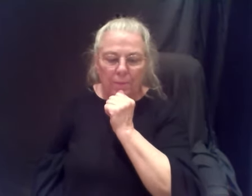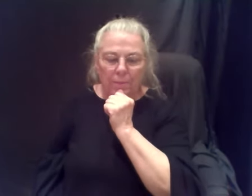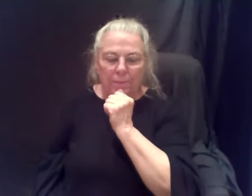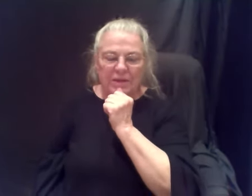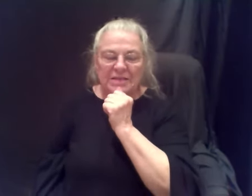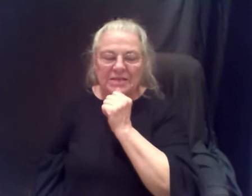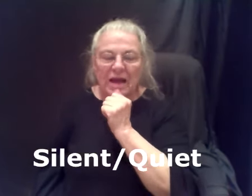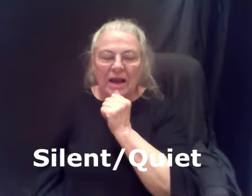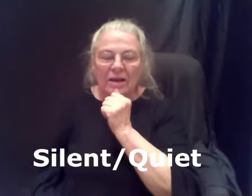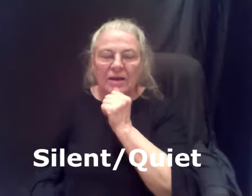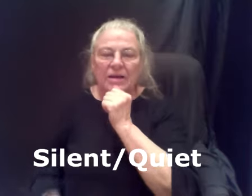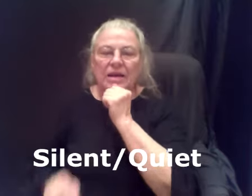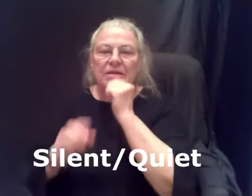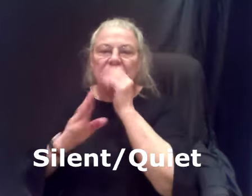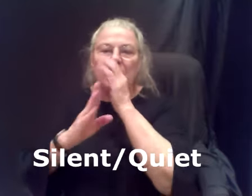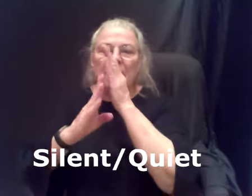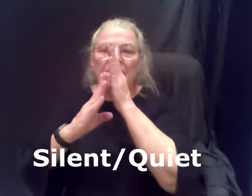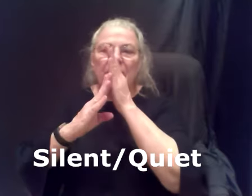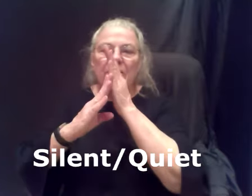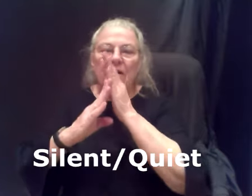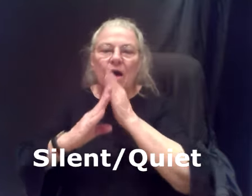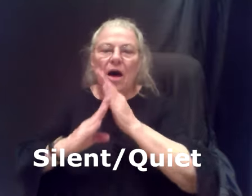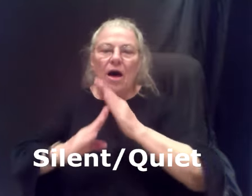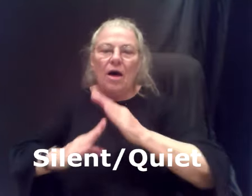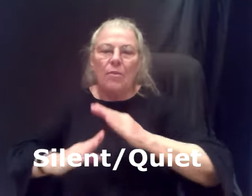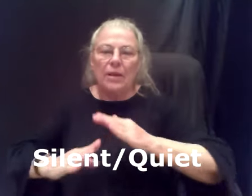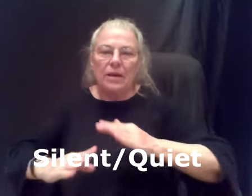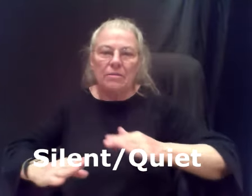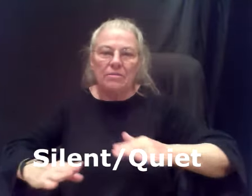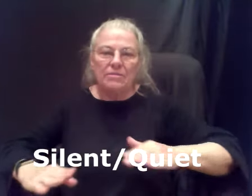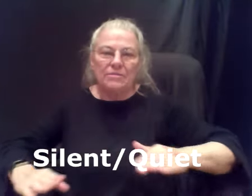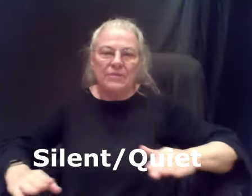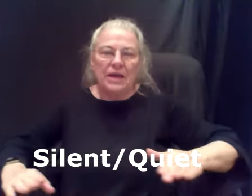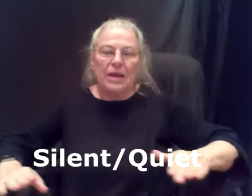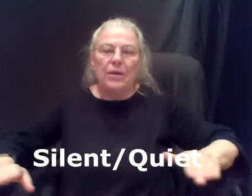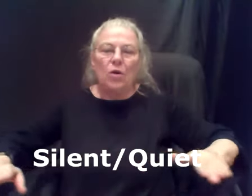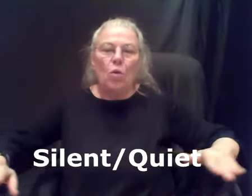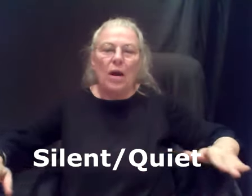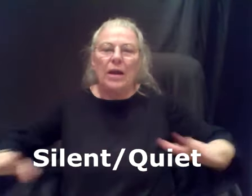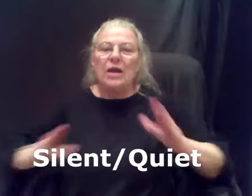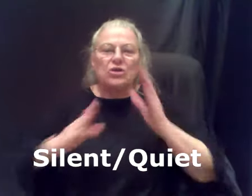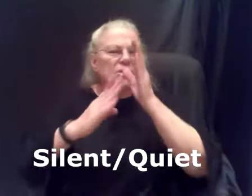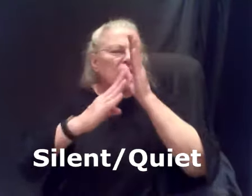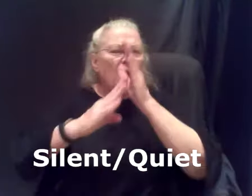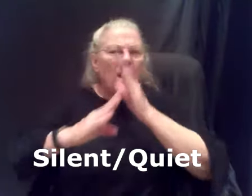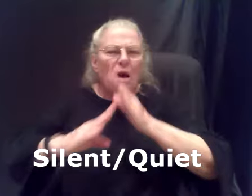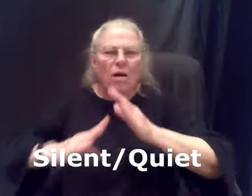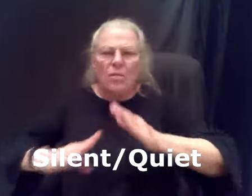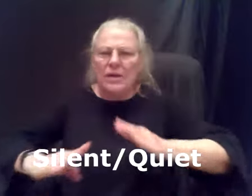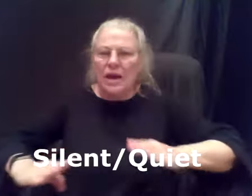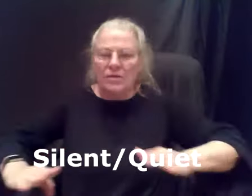But silent is the calming, keeping it quiet. Just calm it down.